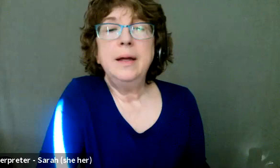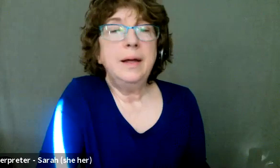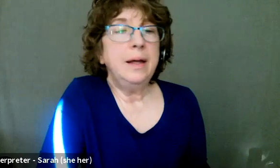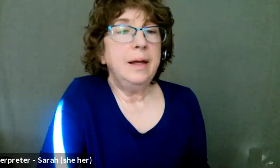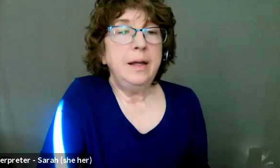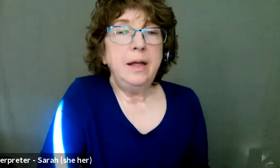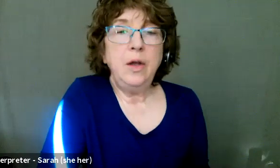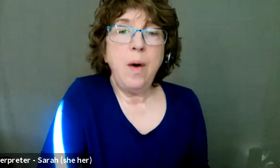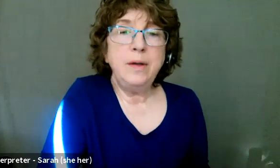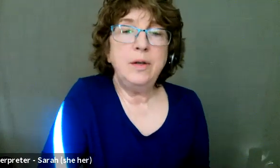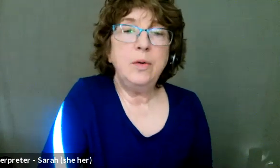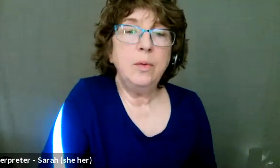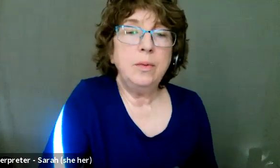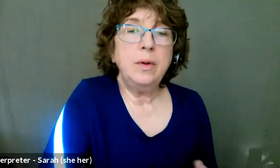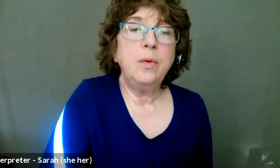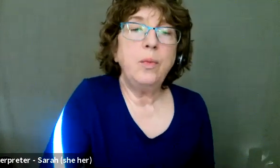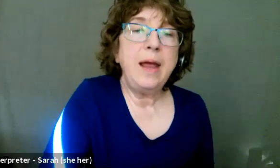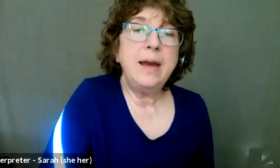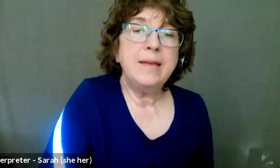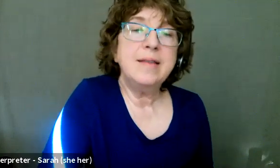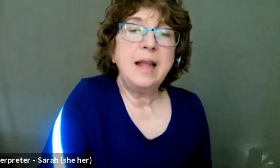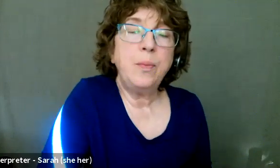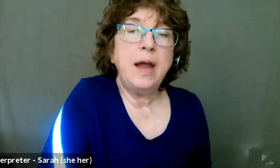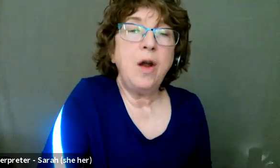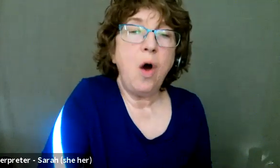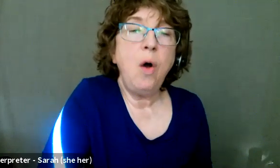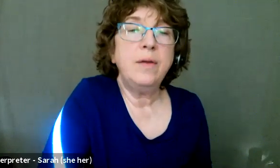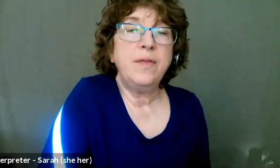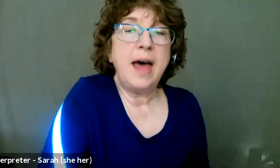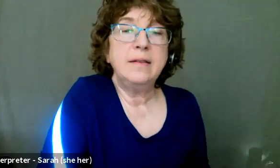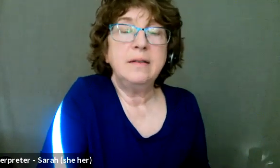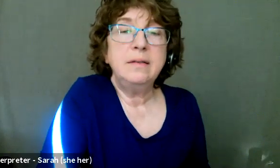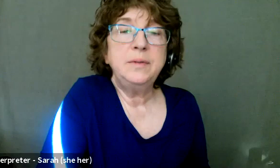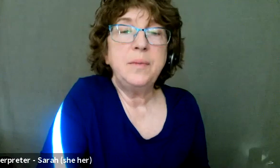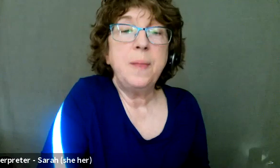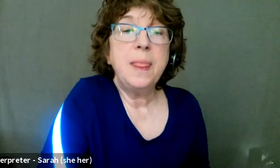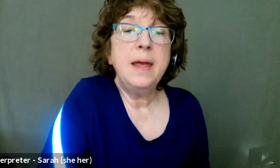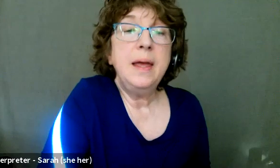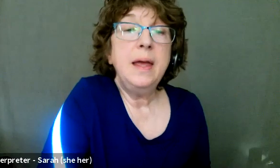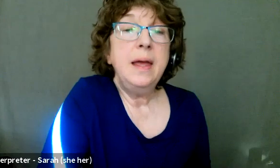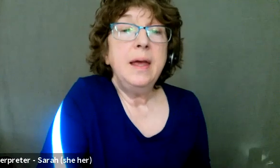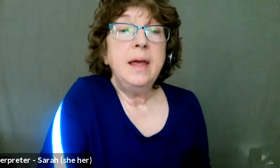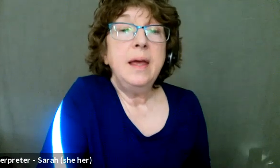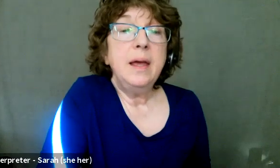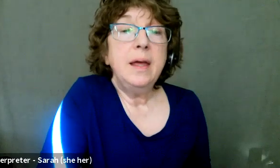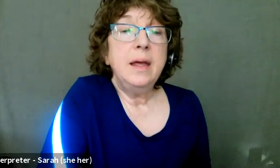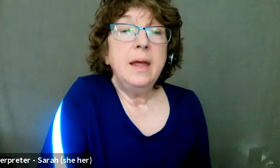culture. You want to recognize and celebrate all of that.